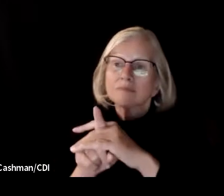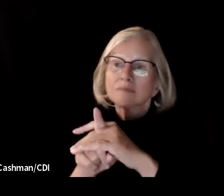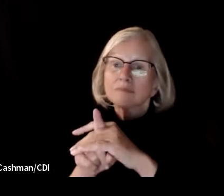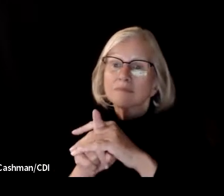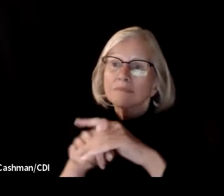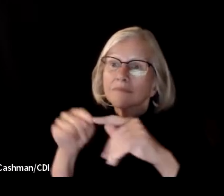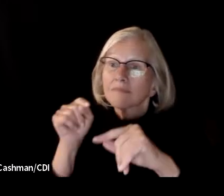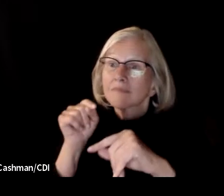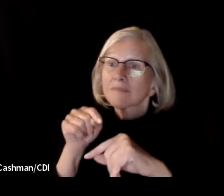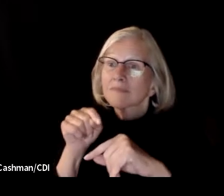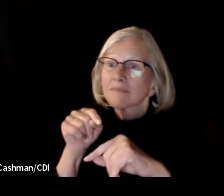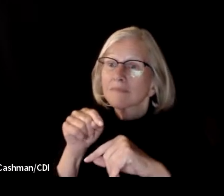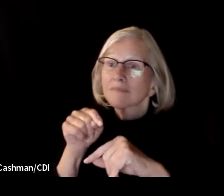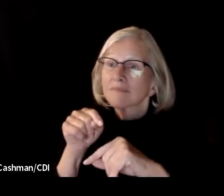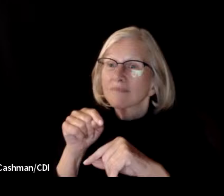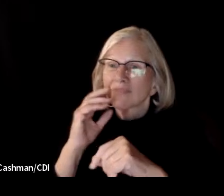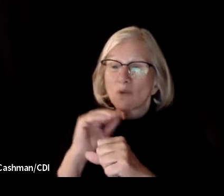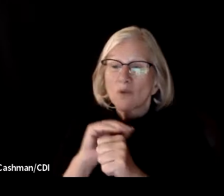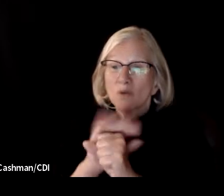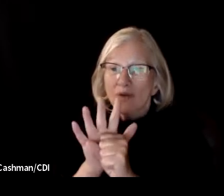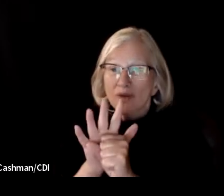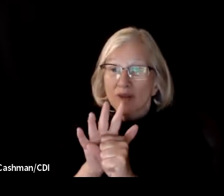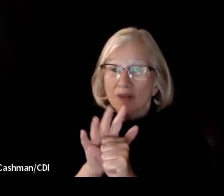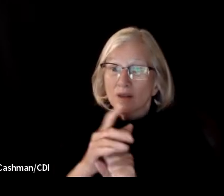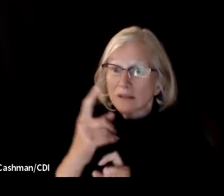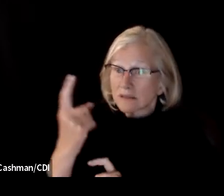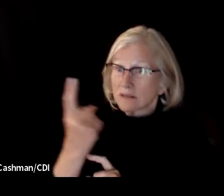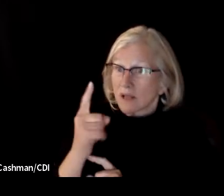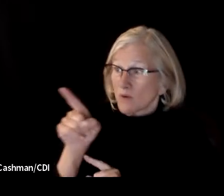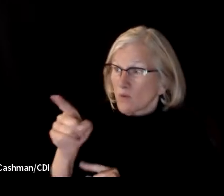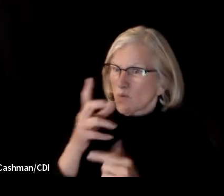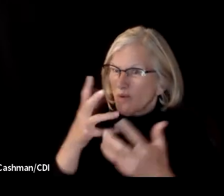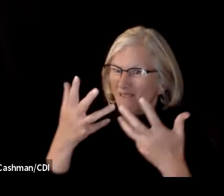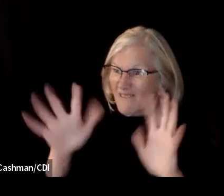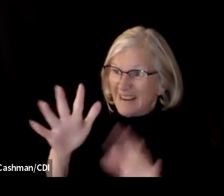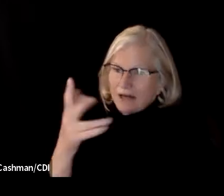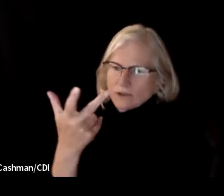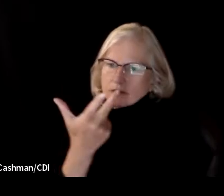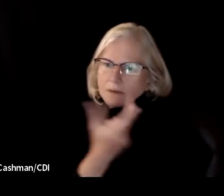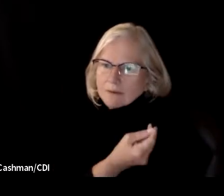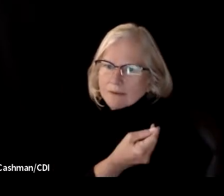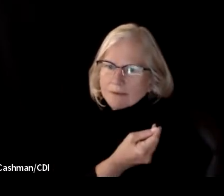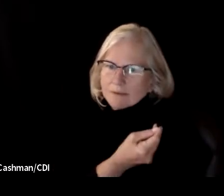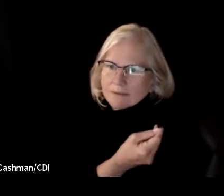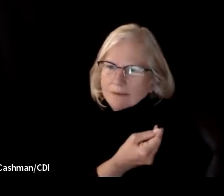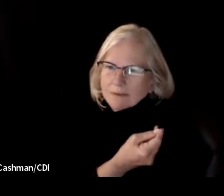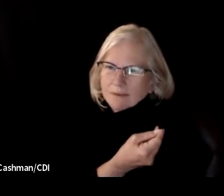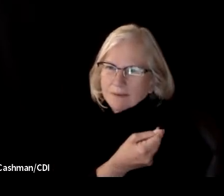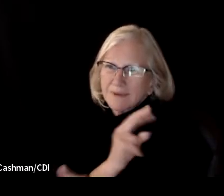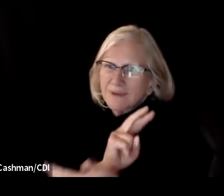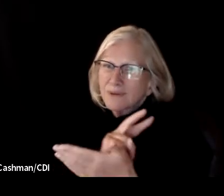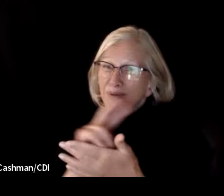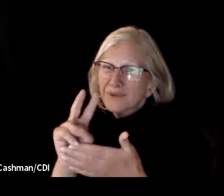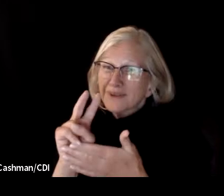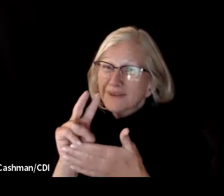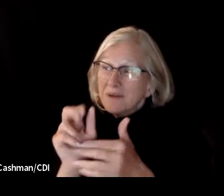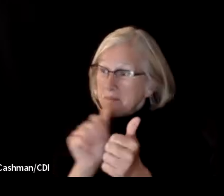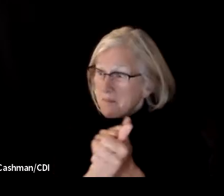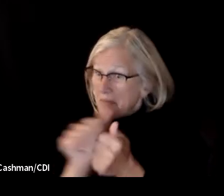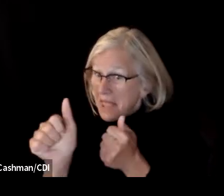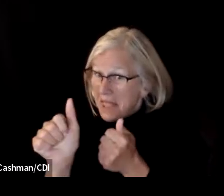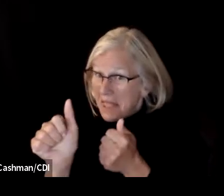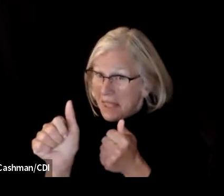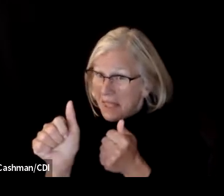of COVID. So in other words, someone who has completed a vaccine series is 2 weeks past that vaccination and